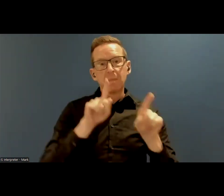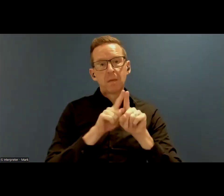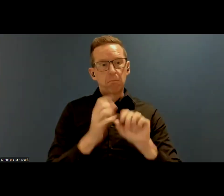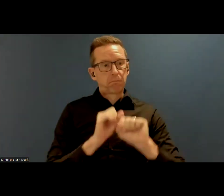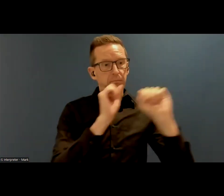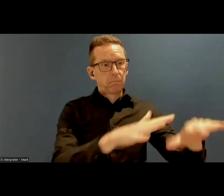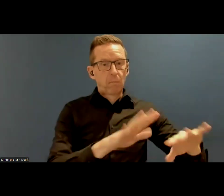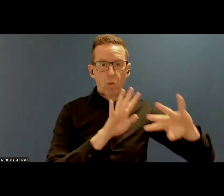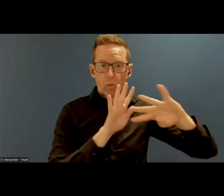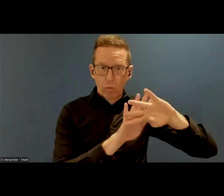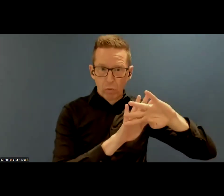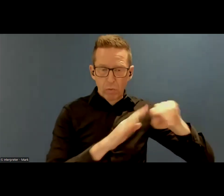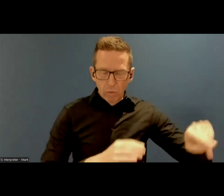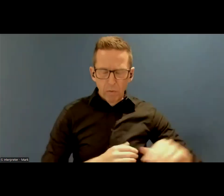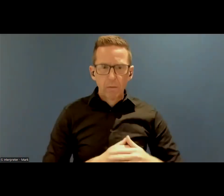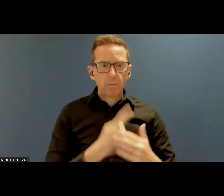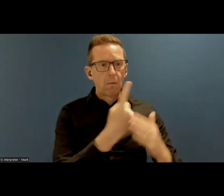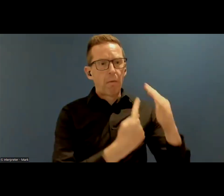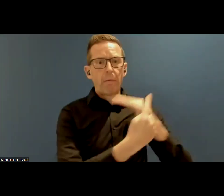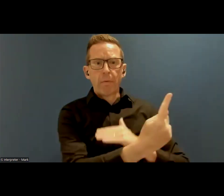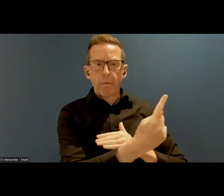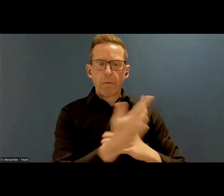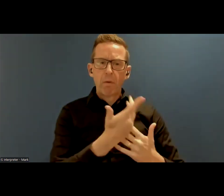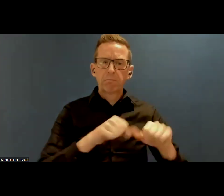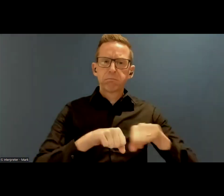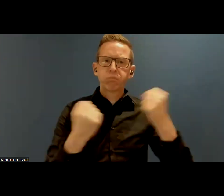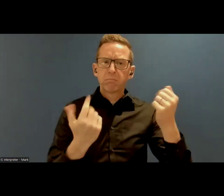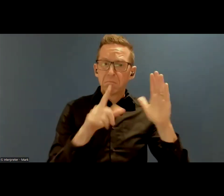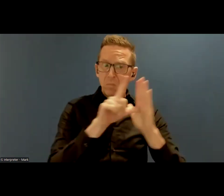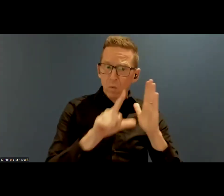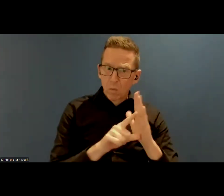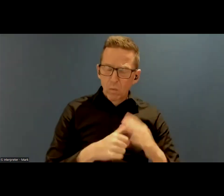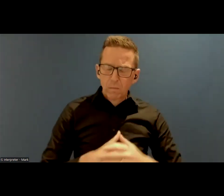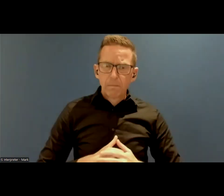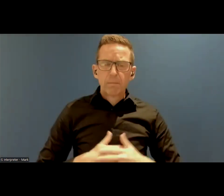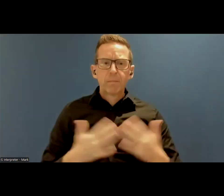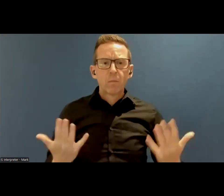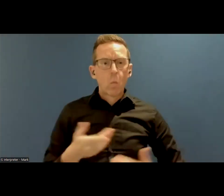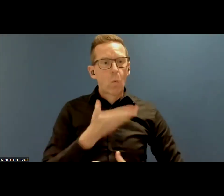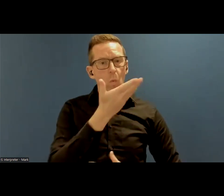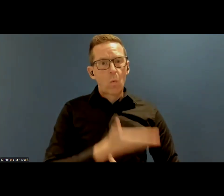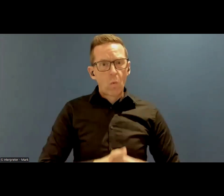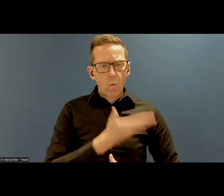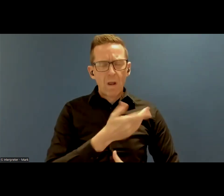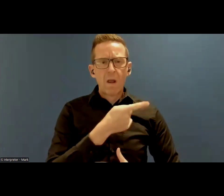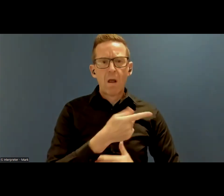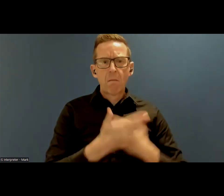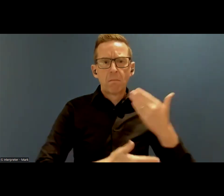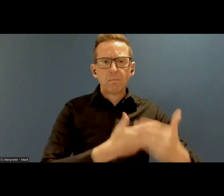of violating the law or living against the other